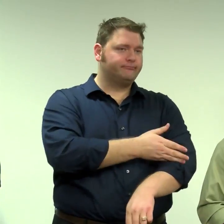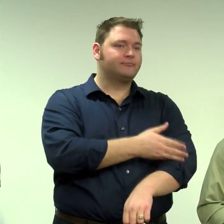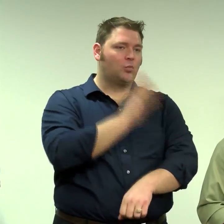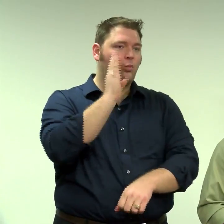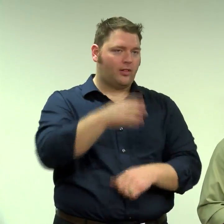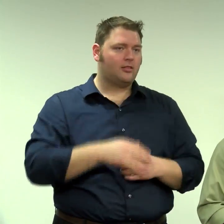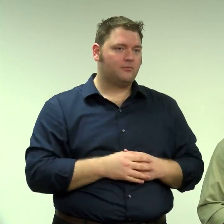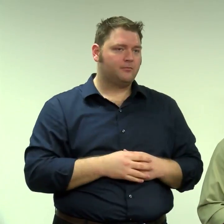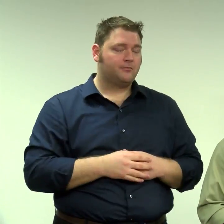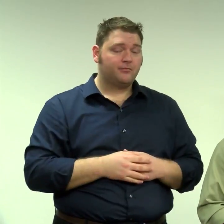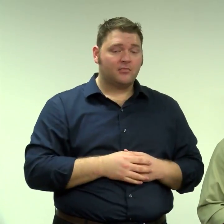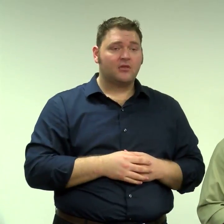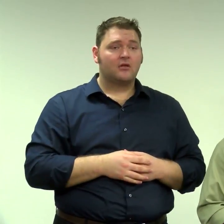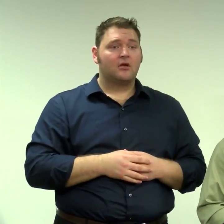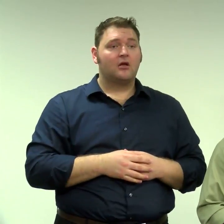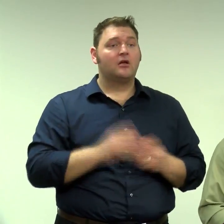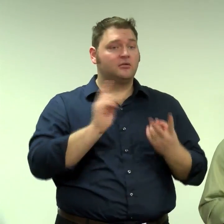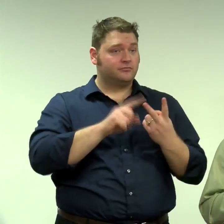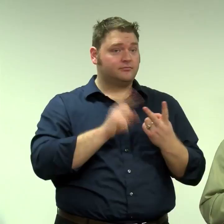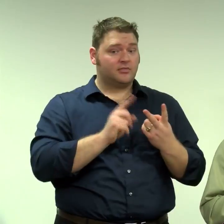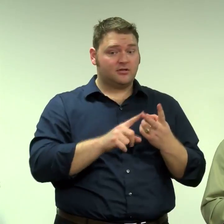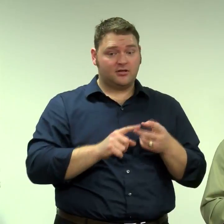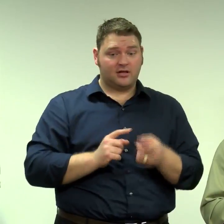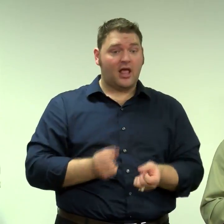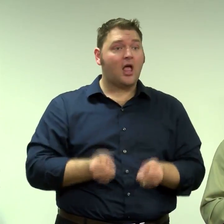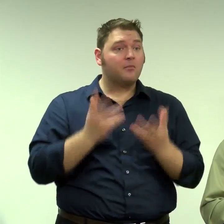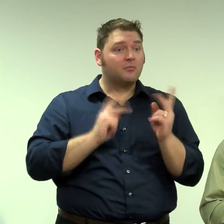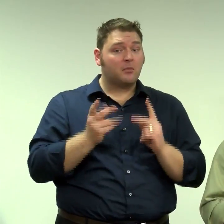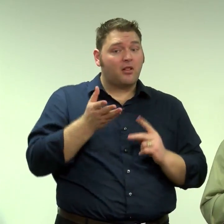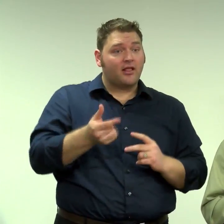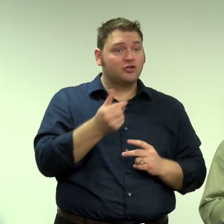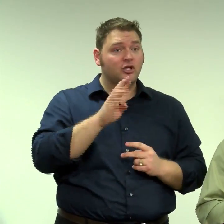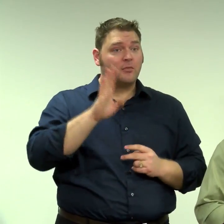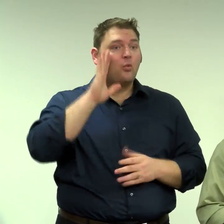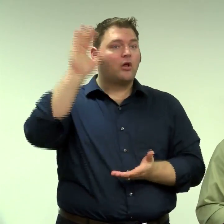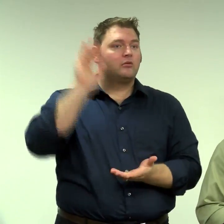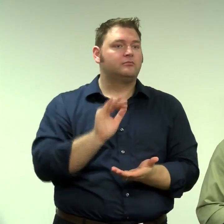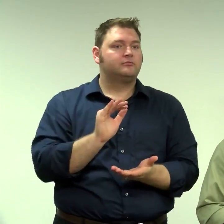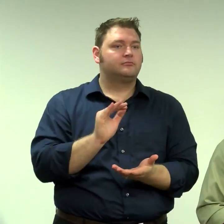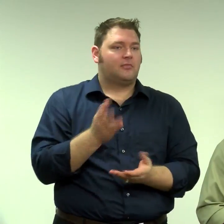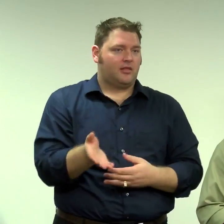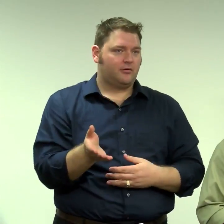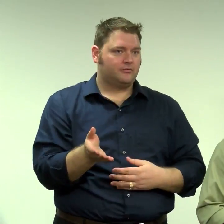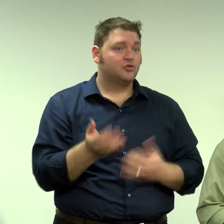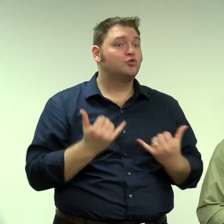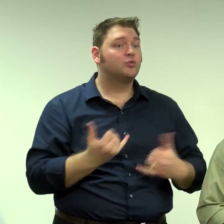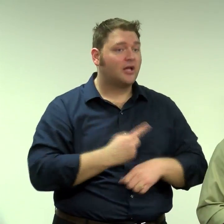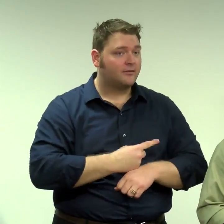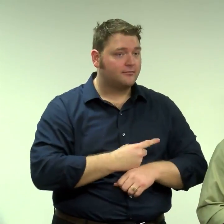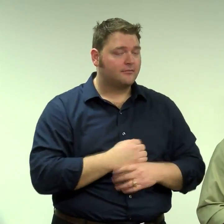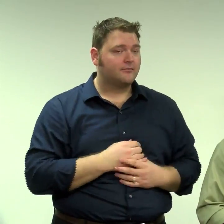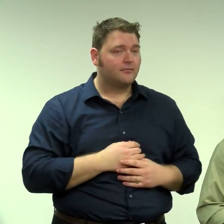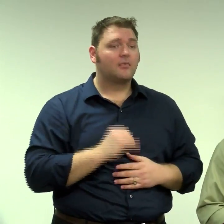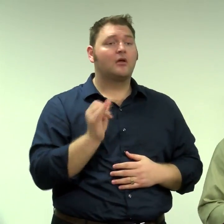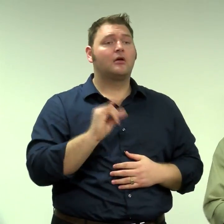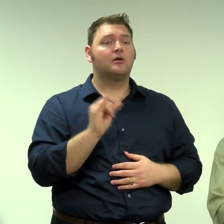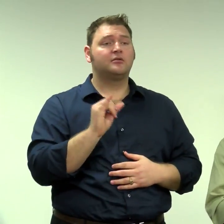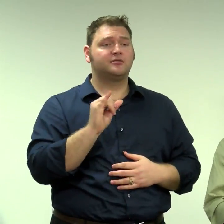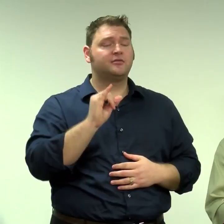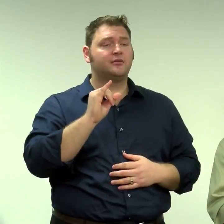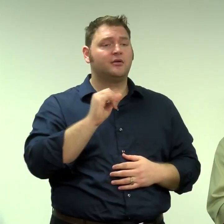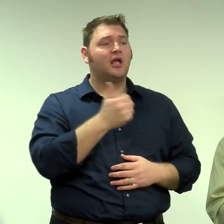number at the George R. Brown is going to be reduced today. Number three, we're still going to be able to meet the needs